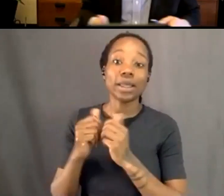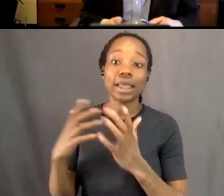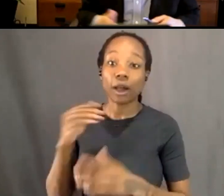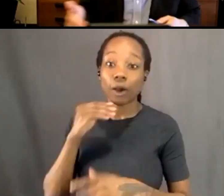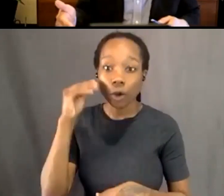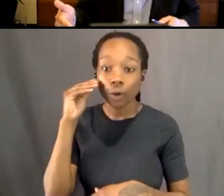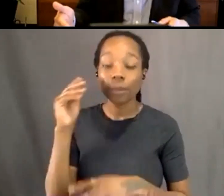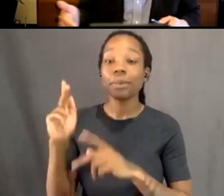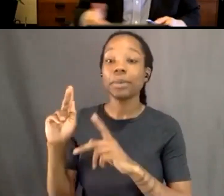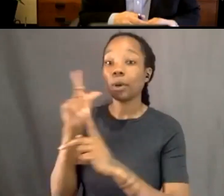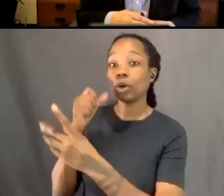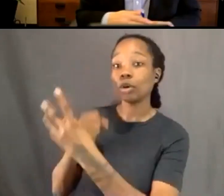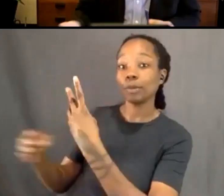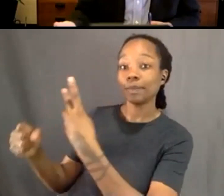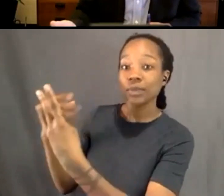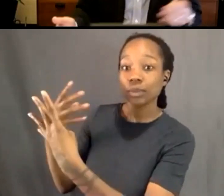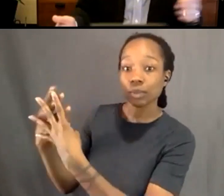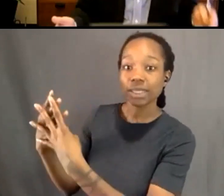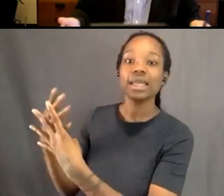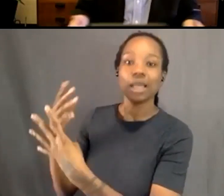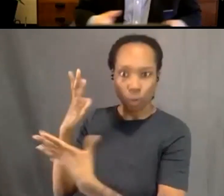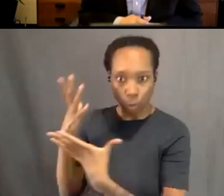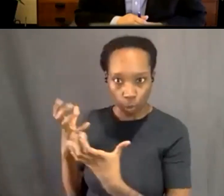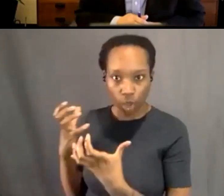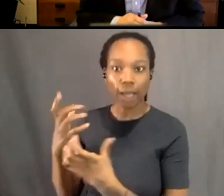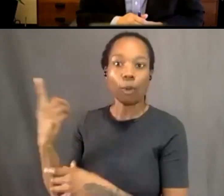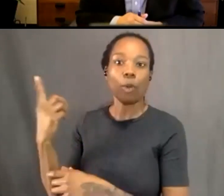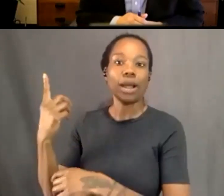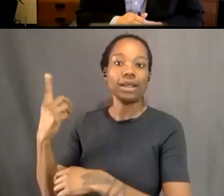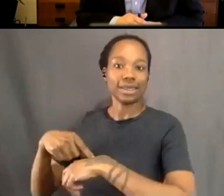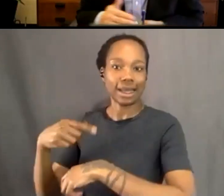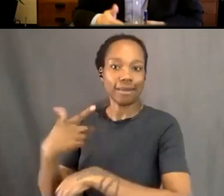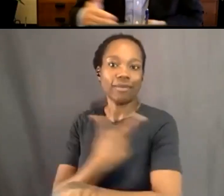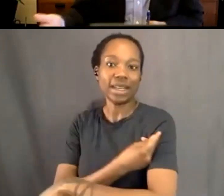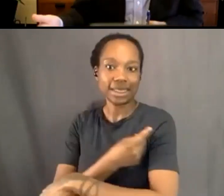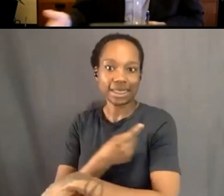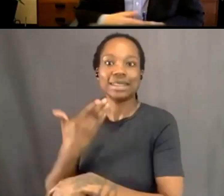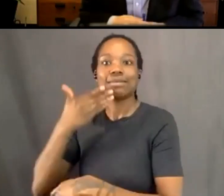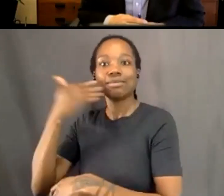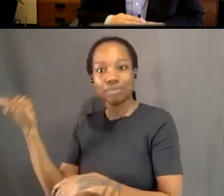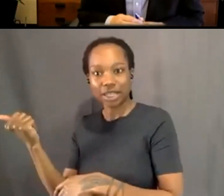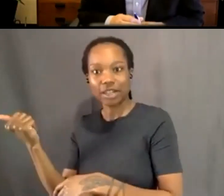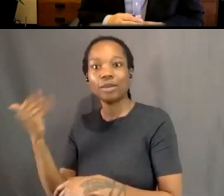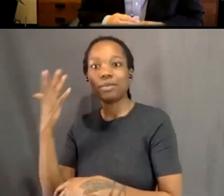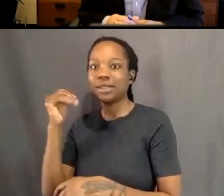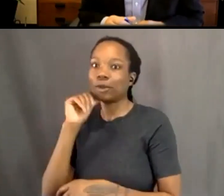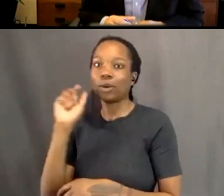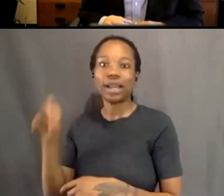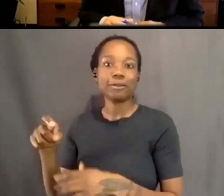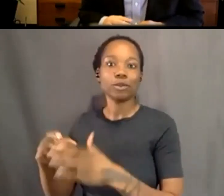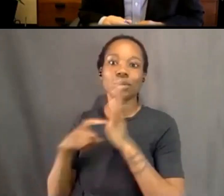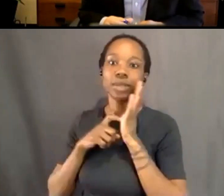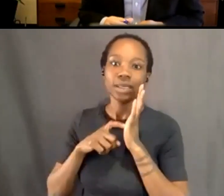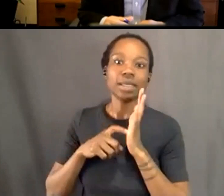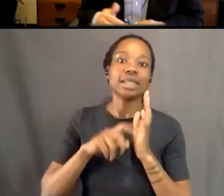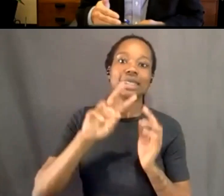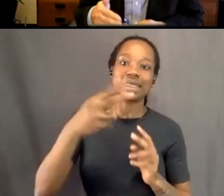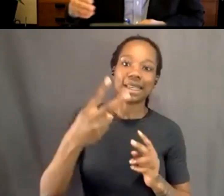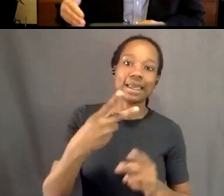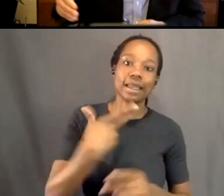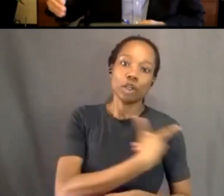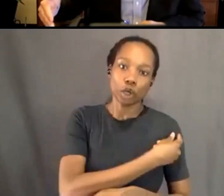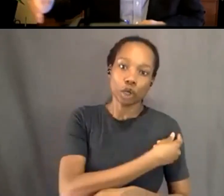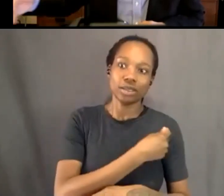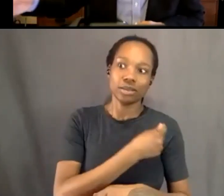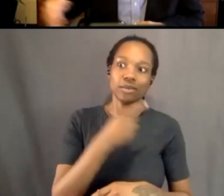vaccine to, because it is more effective than one dose of Pfizer or one dose of Moderna, because getting the second dose in those settings is more challenging. So we have